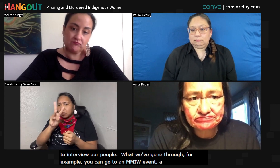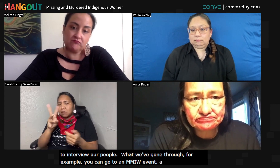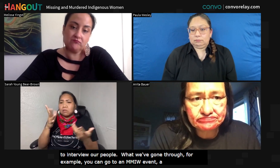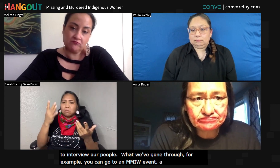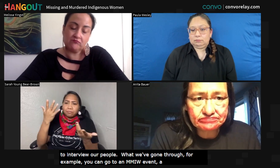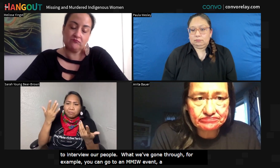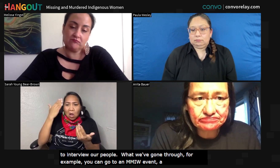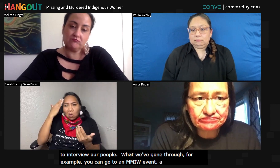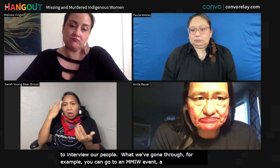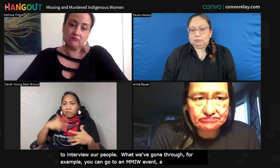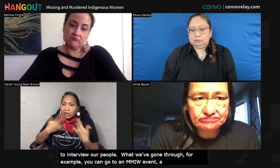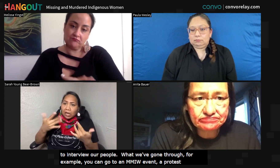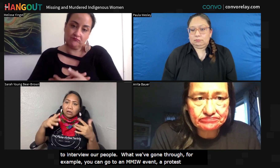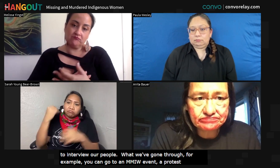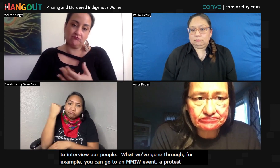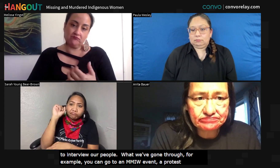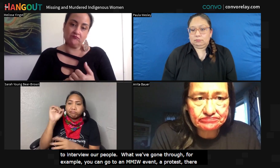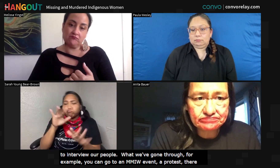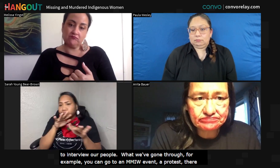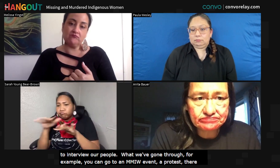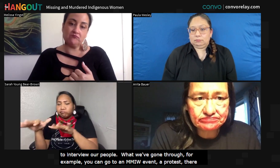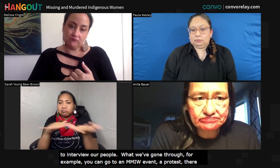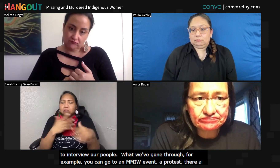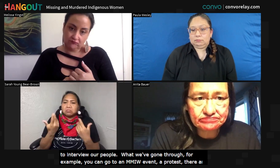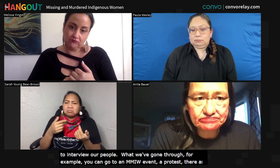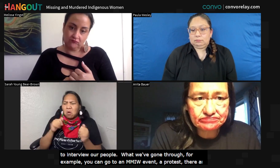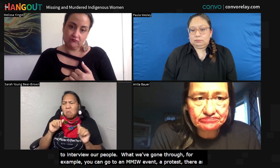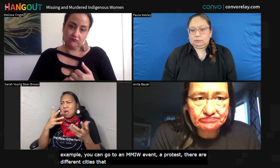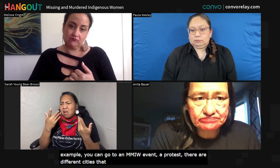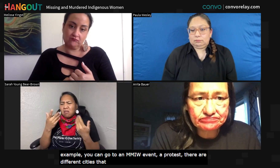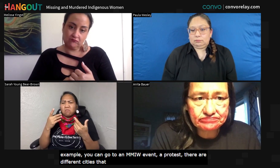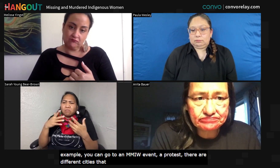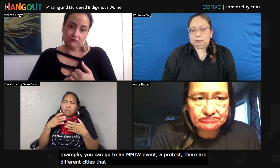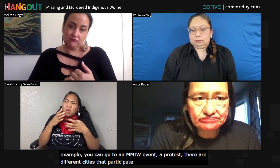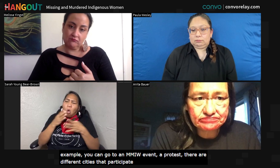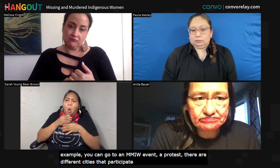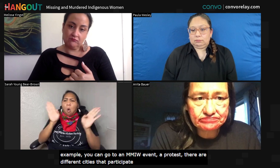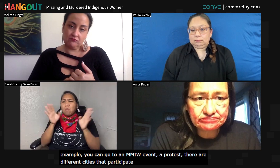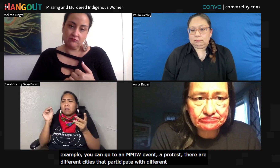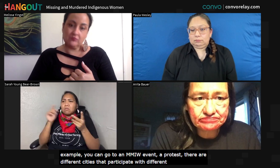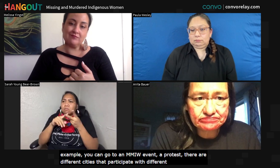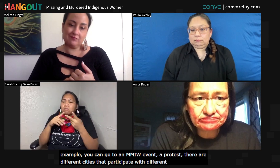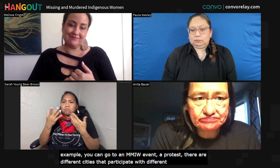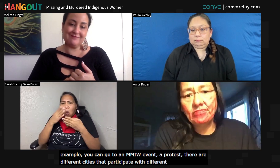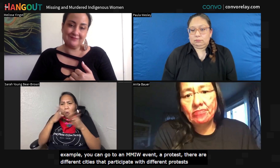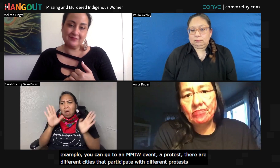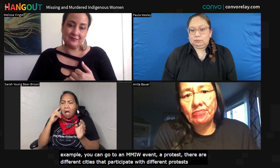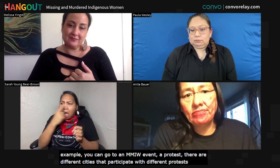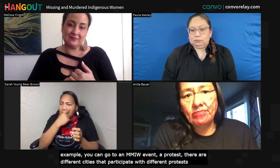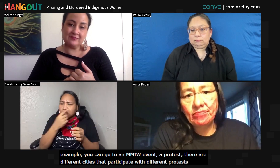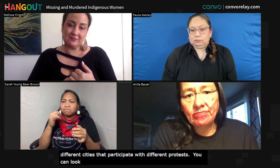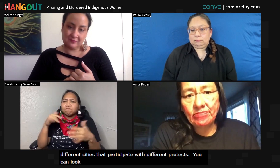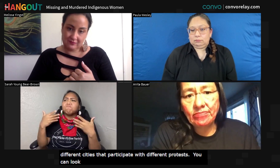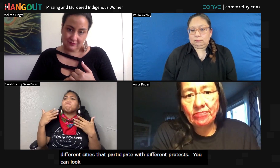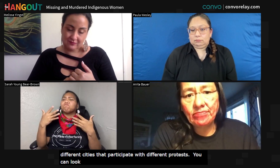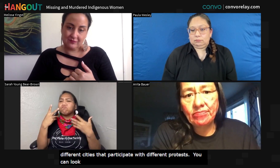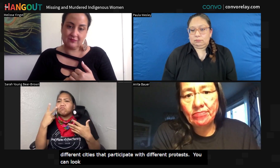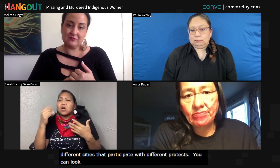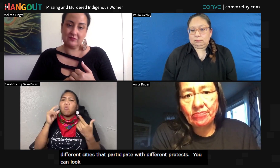participate with different protests. You can look in your local area to see what events are happening. Open your mind and